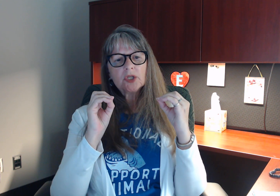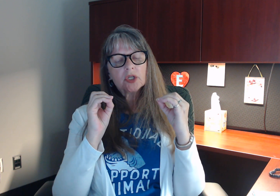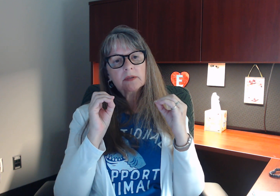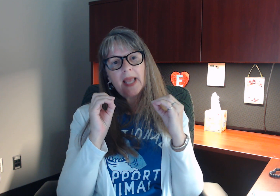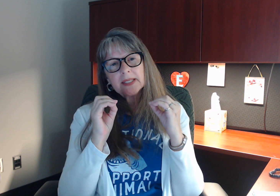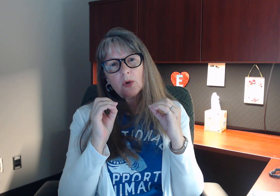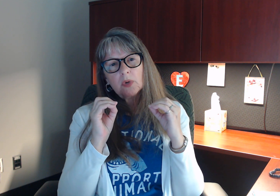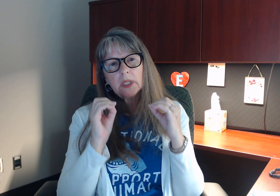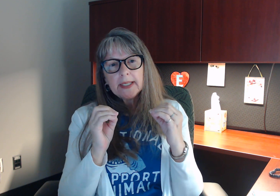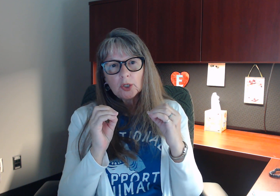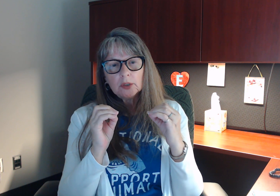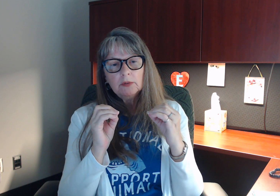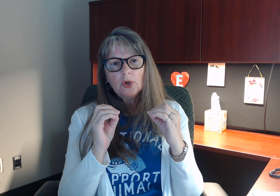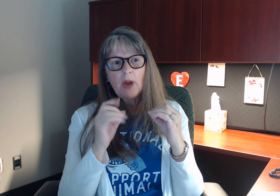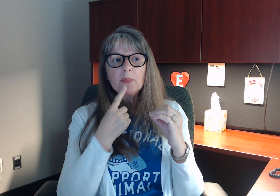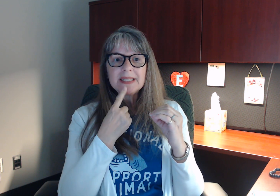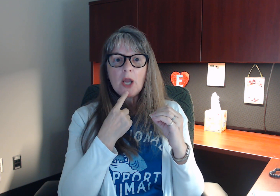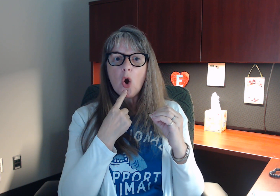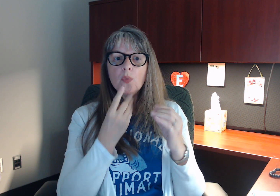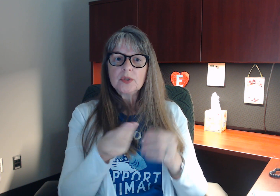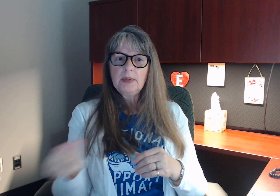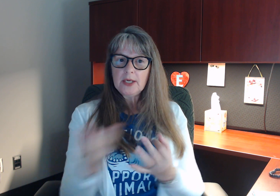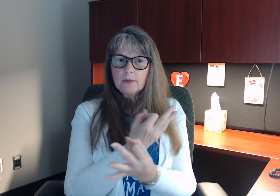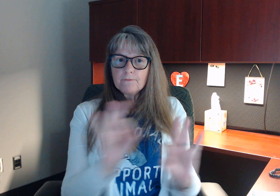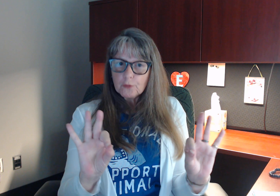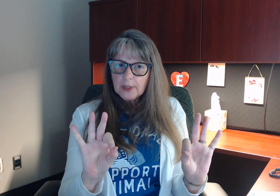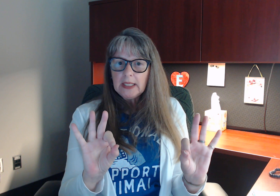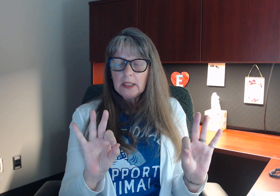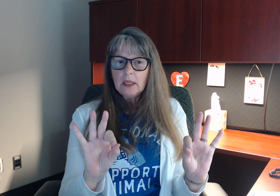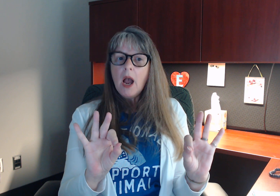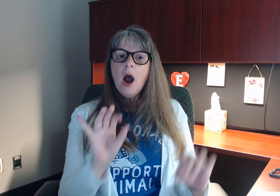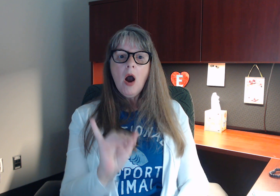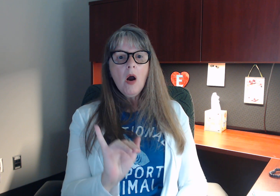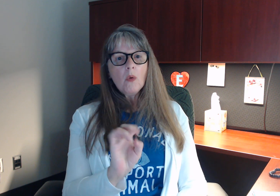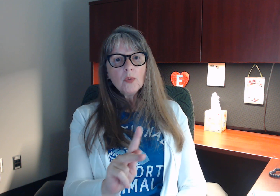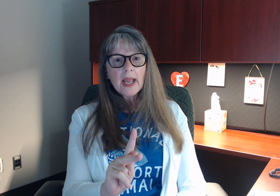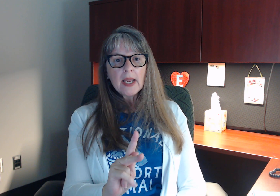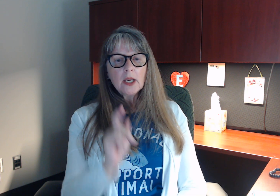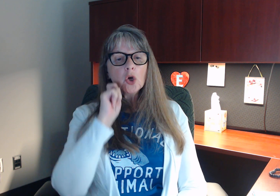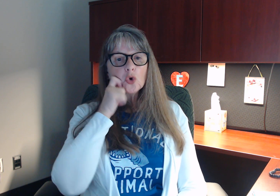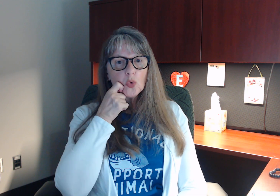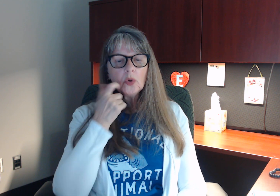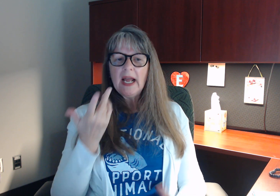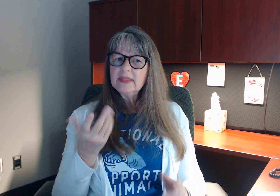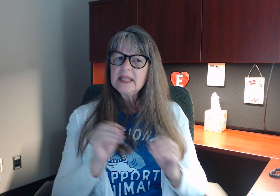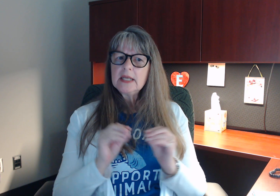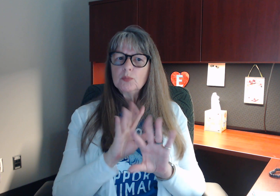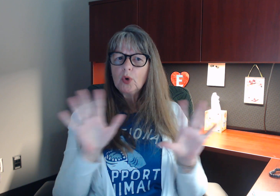is that so clear. I would say, oh, the supplies are free. Oh, okay, cool. I think that's more